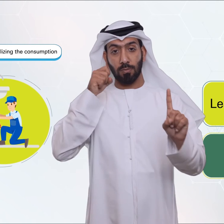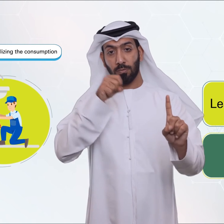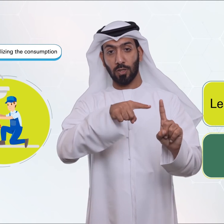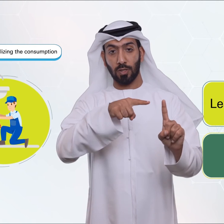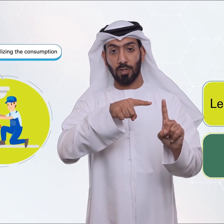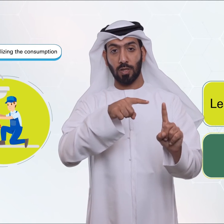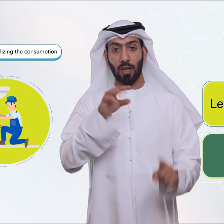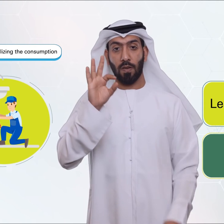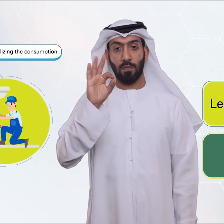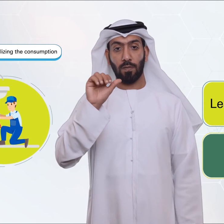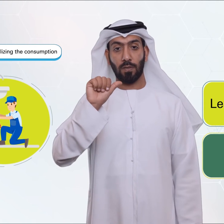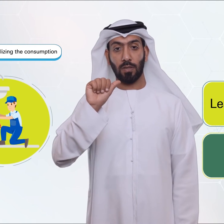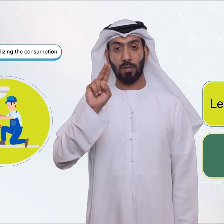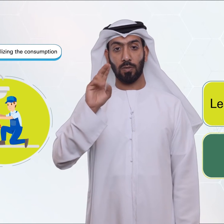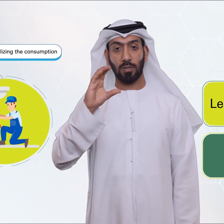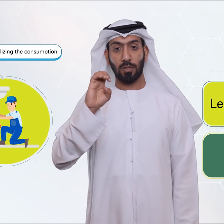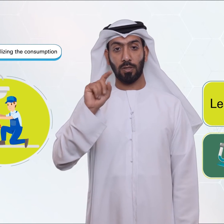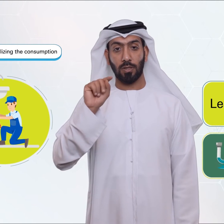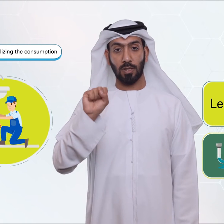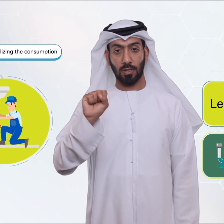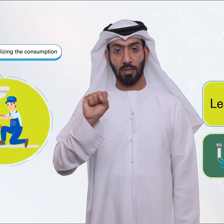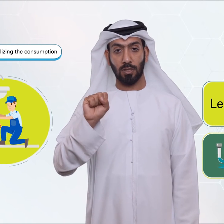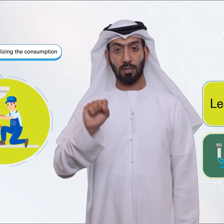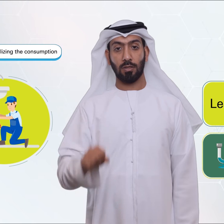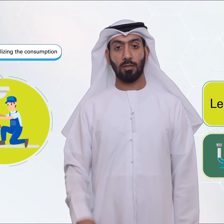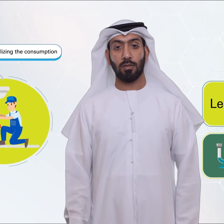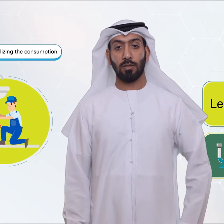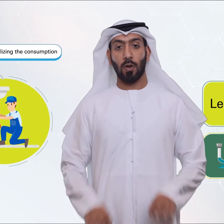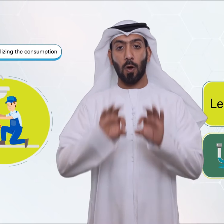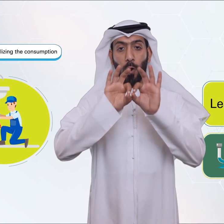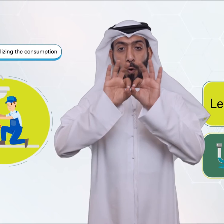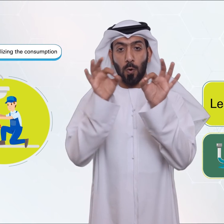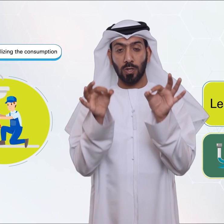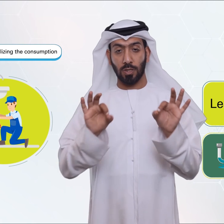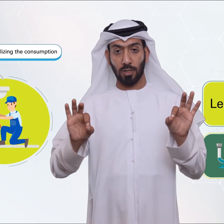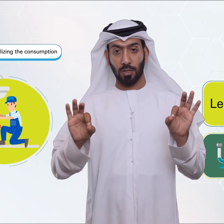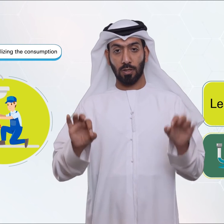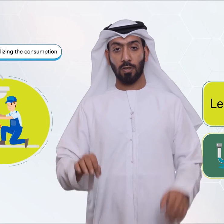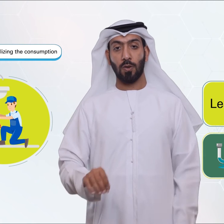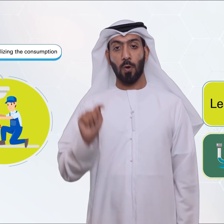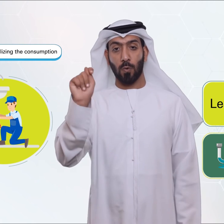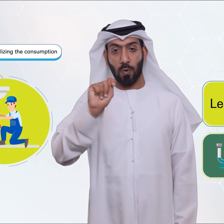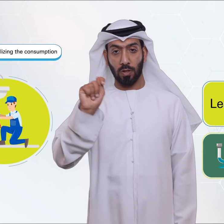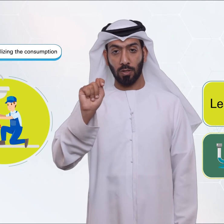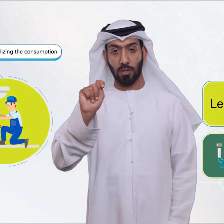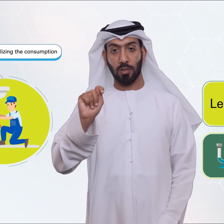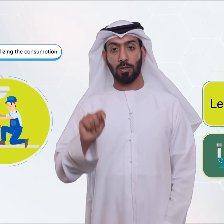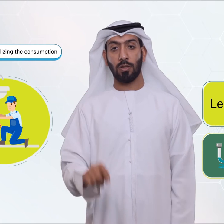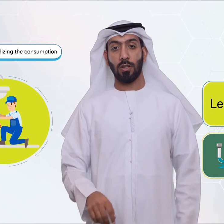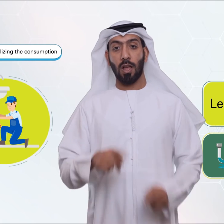done by checking faucets, hoses, and toilets, detecting leaks frequently from time to time, and repair them if they